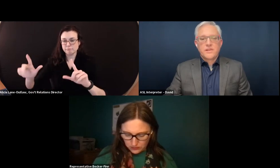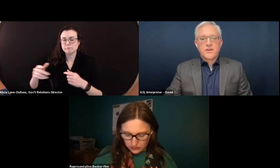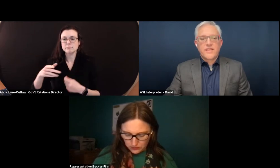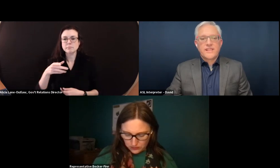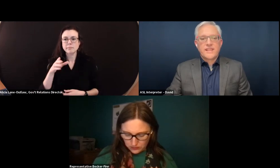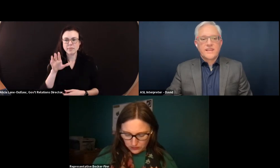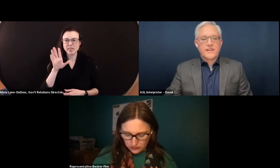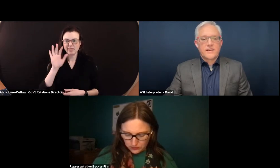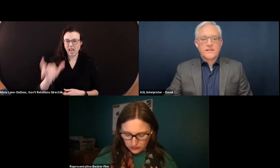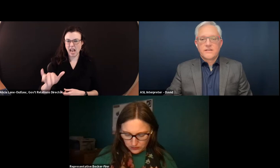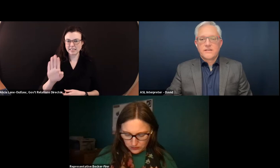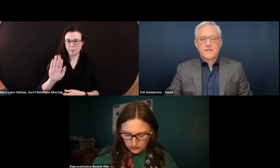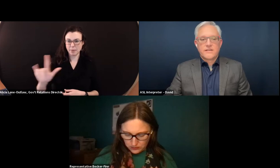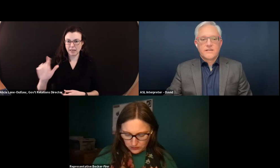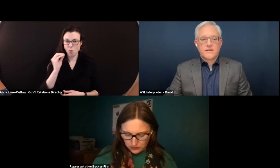If you click on that link,